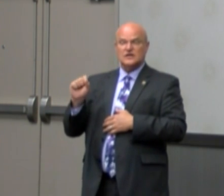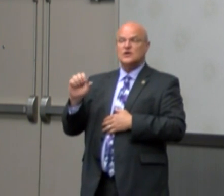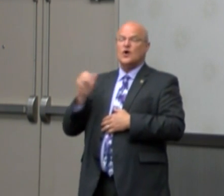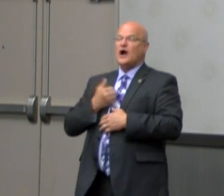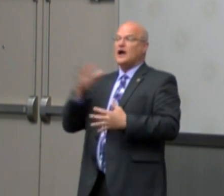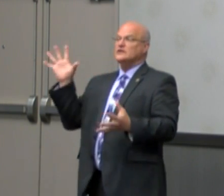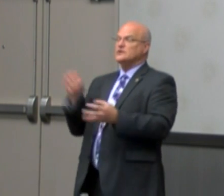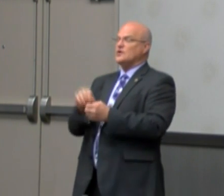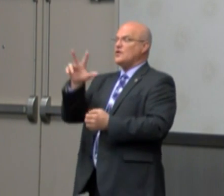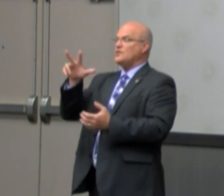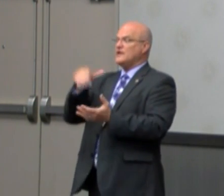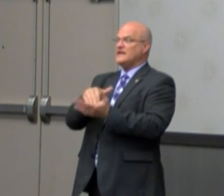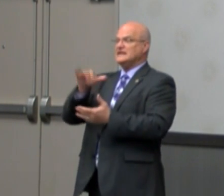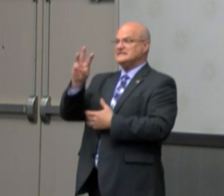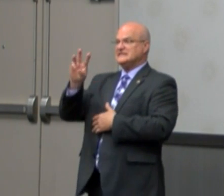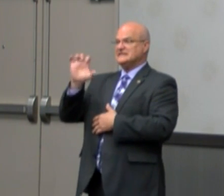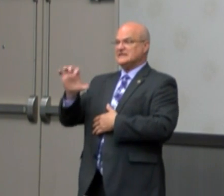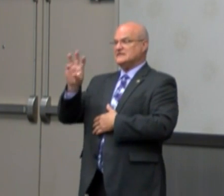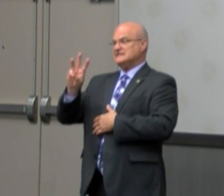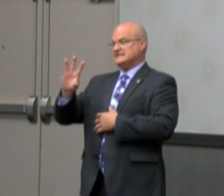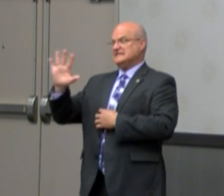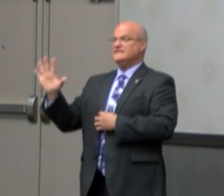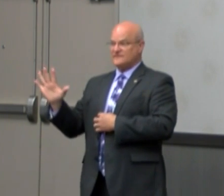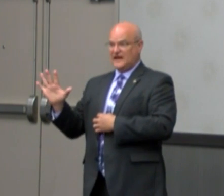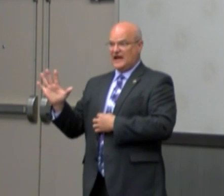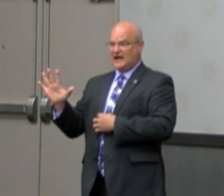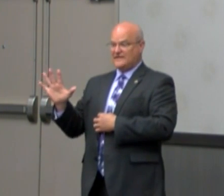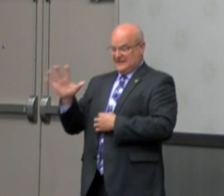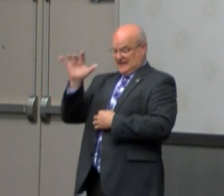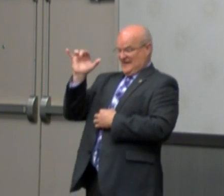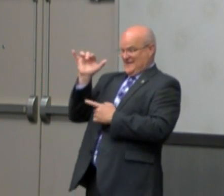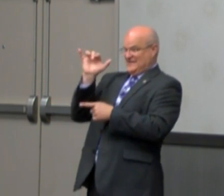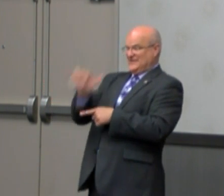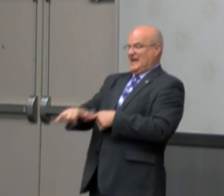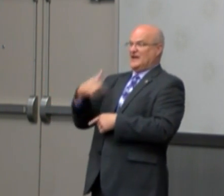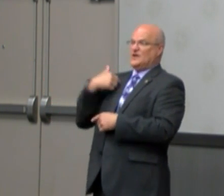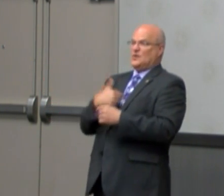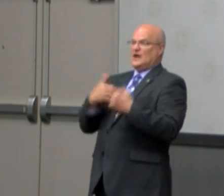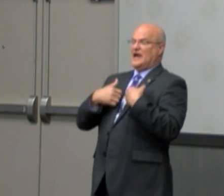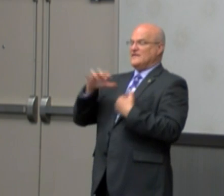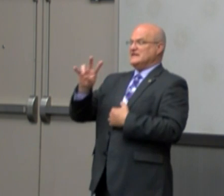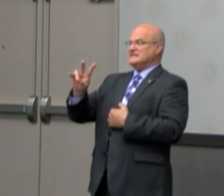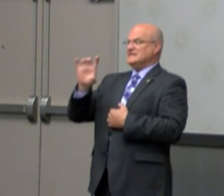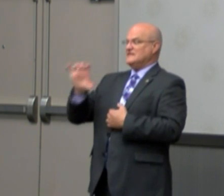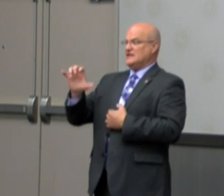Our total is 3,665. Of those, we have